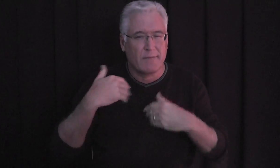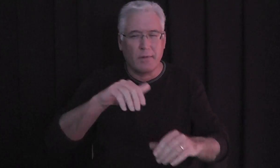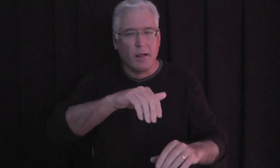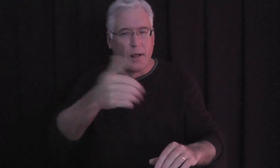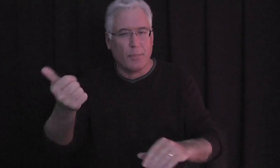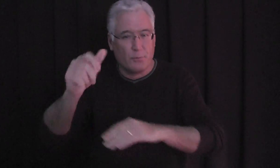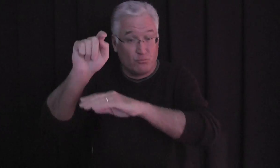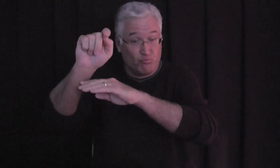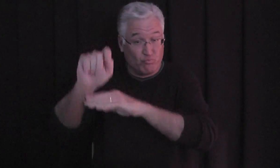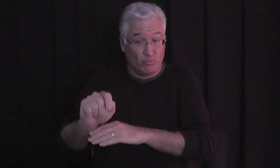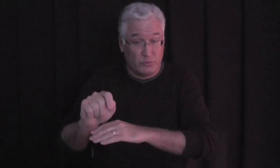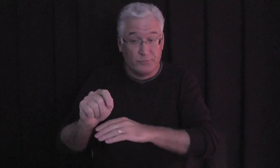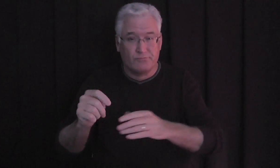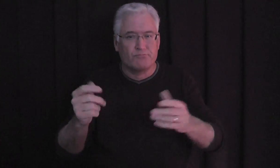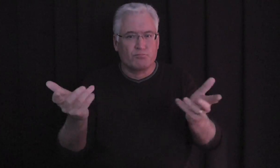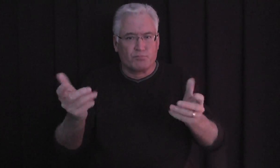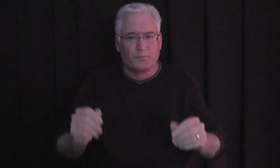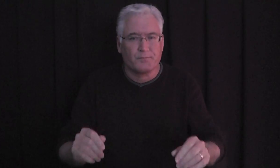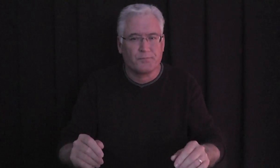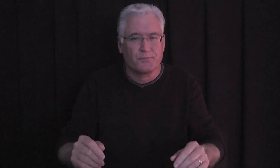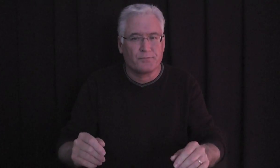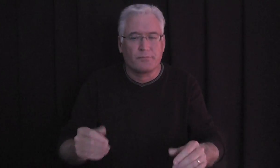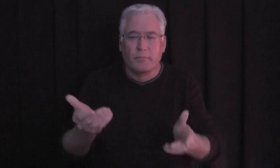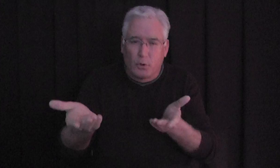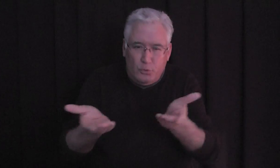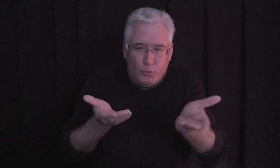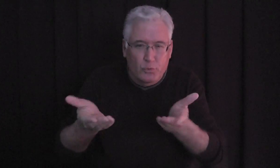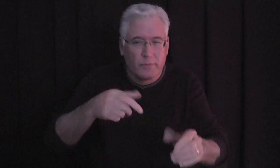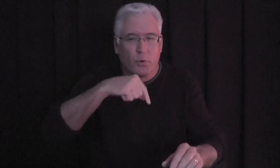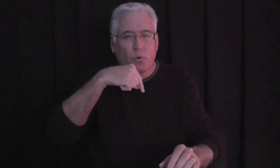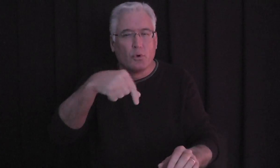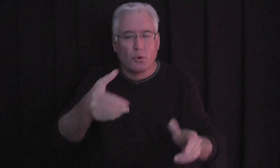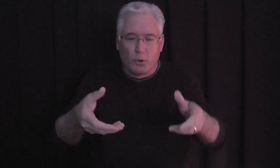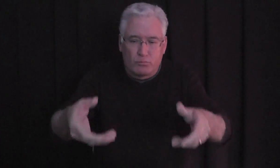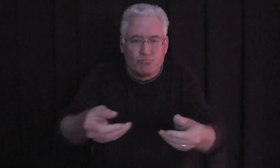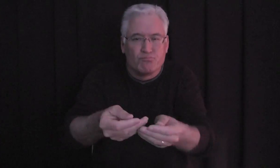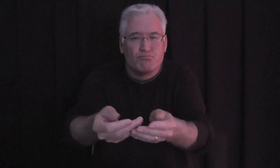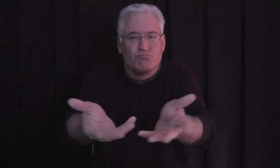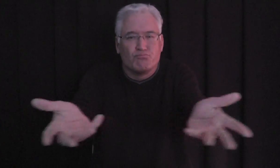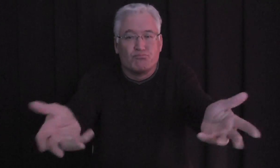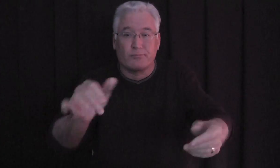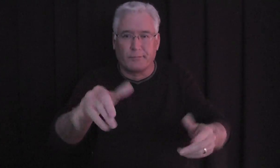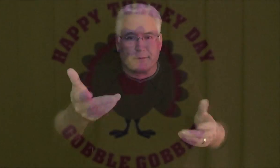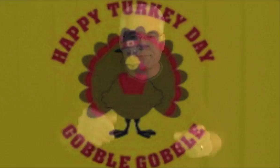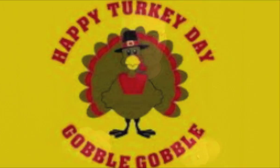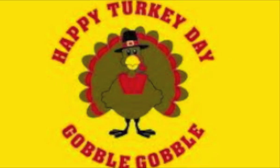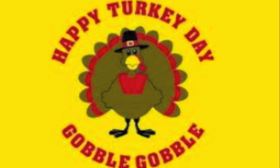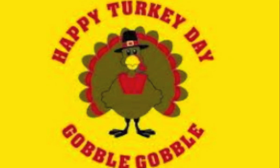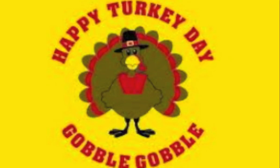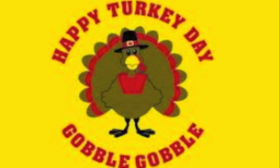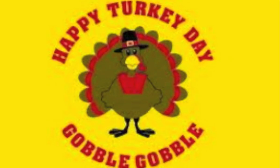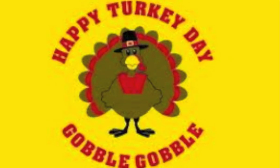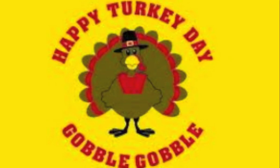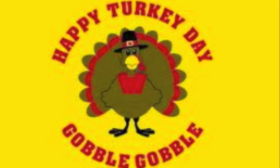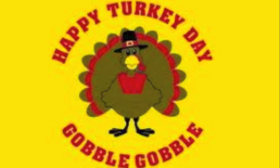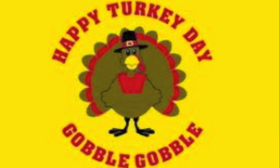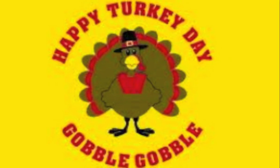And the reason that we call it Turkey Day is because there's another tradition of serving turkey to people.